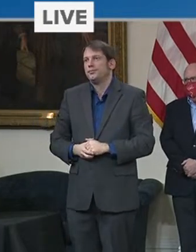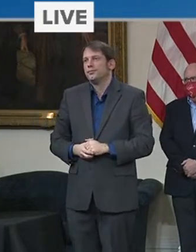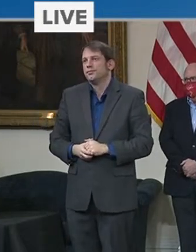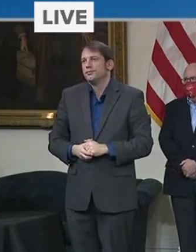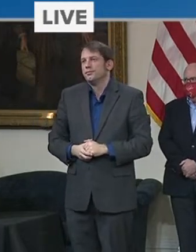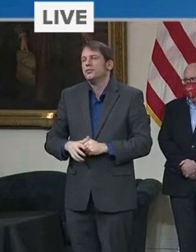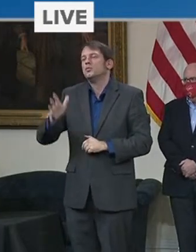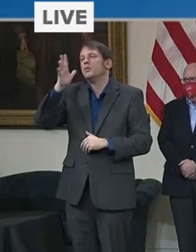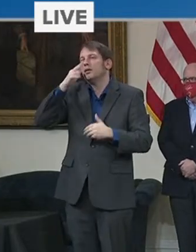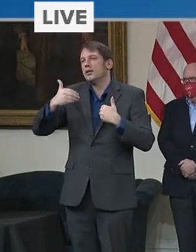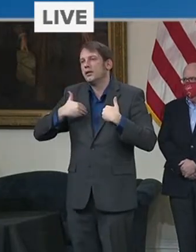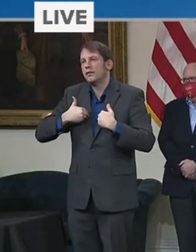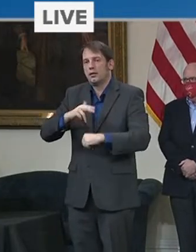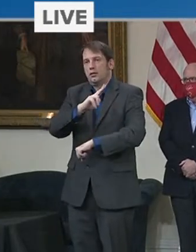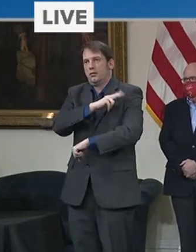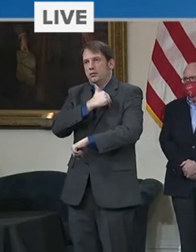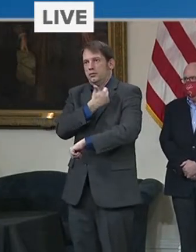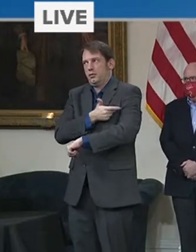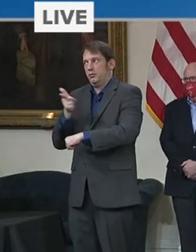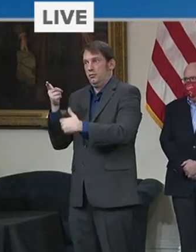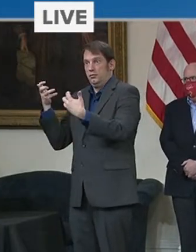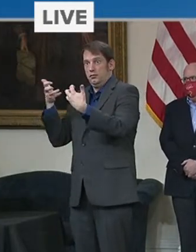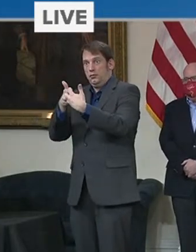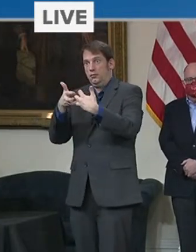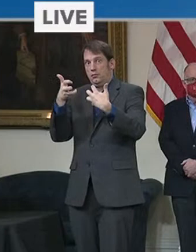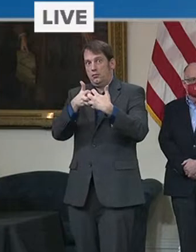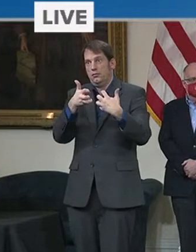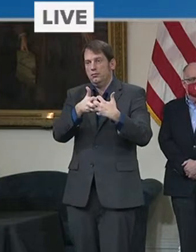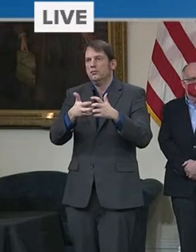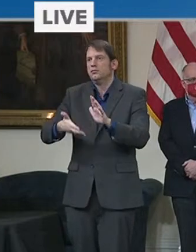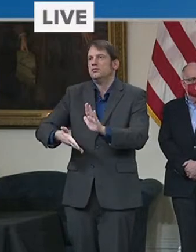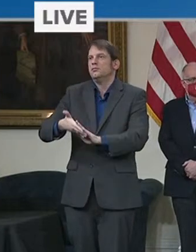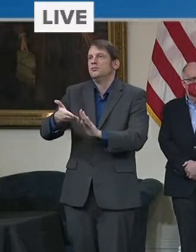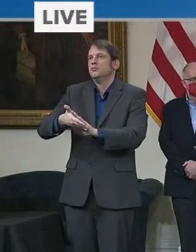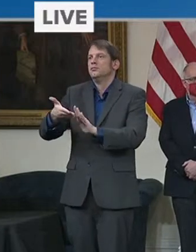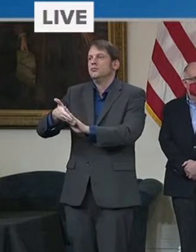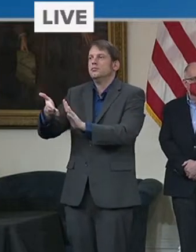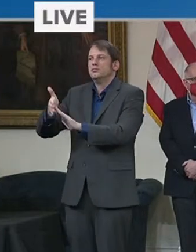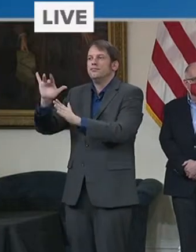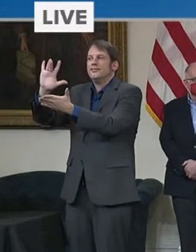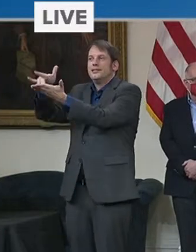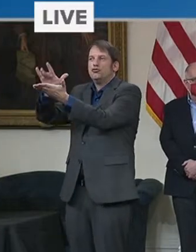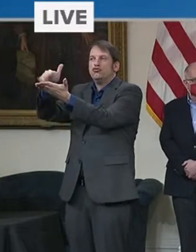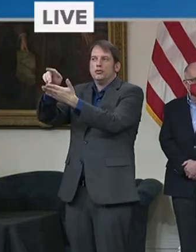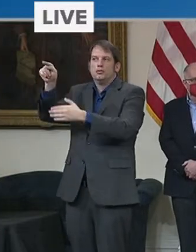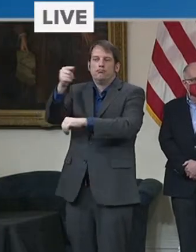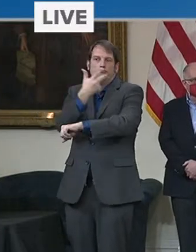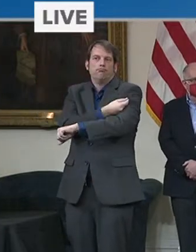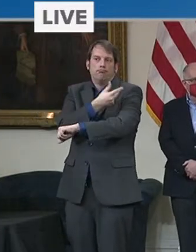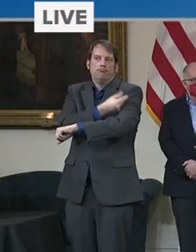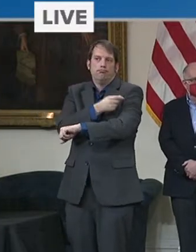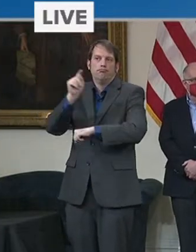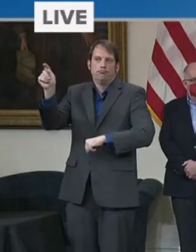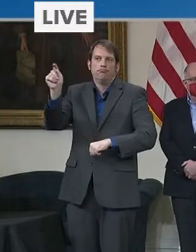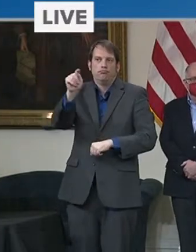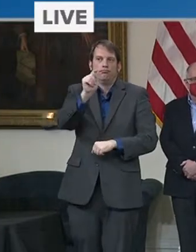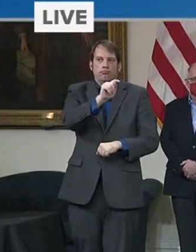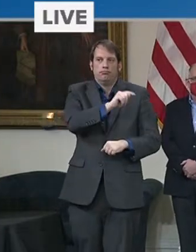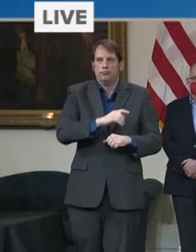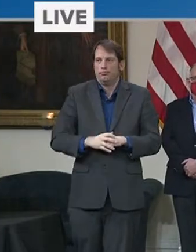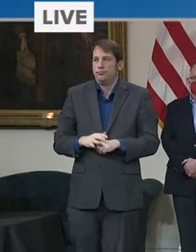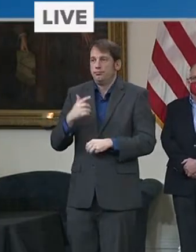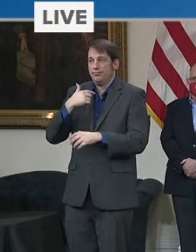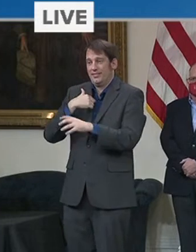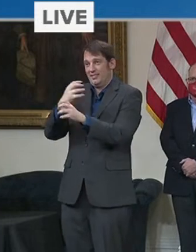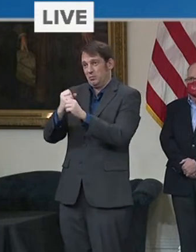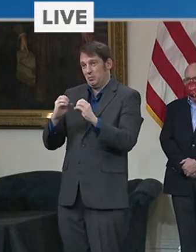as hospitals, that do the actual vaccinating or the needles in arms. As we receive more vaccines,